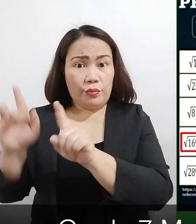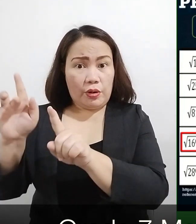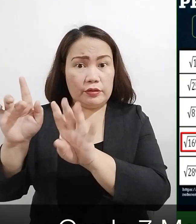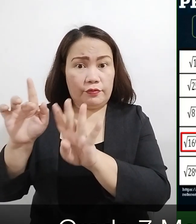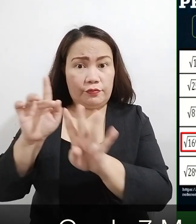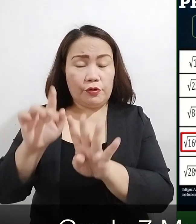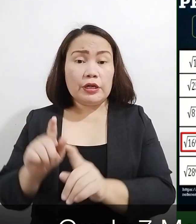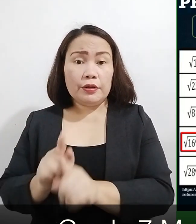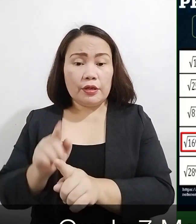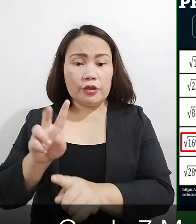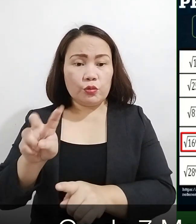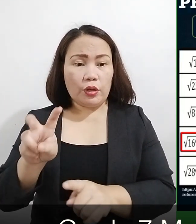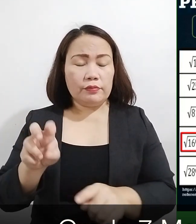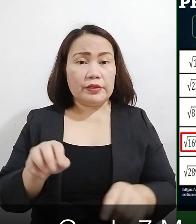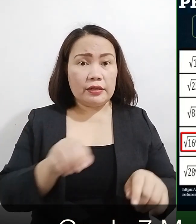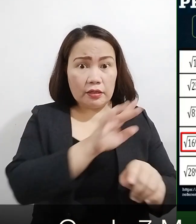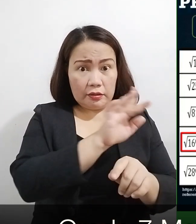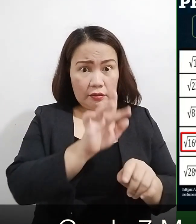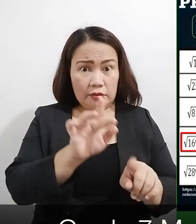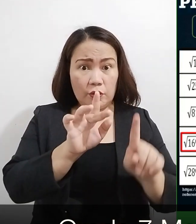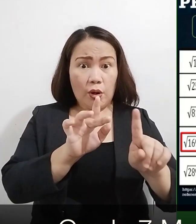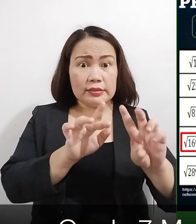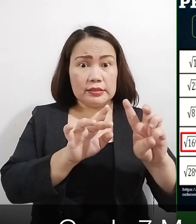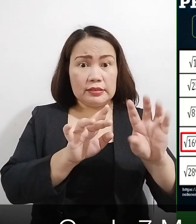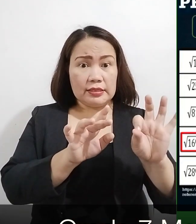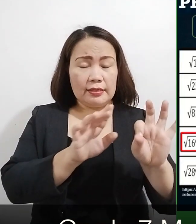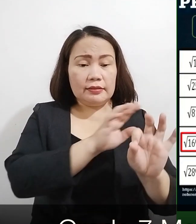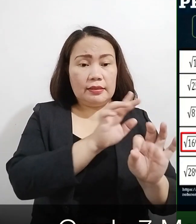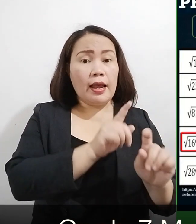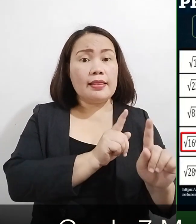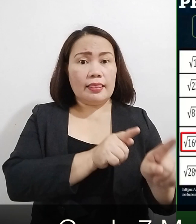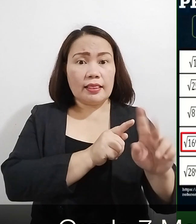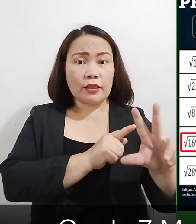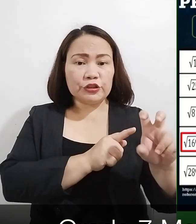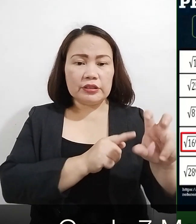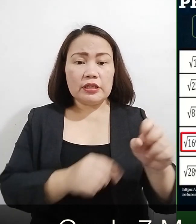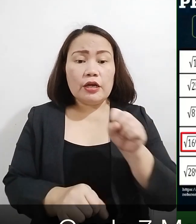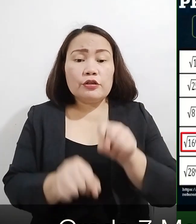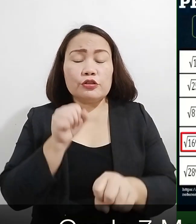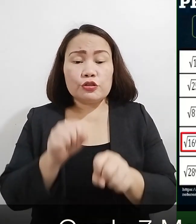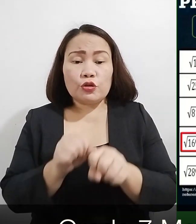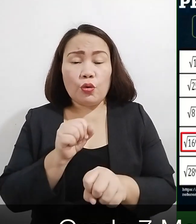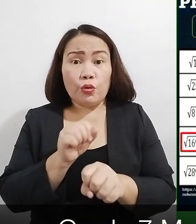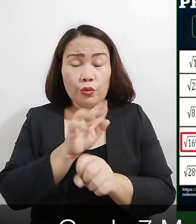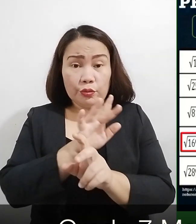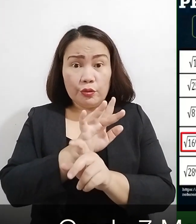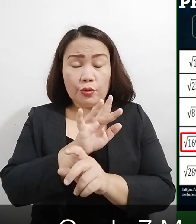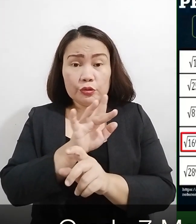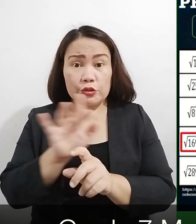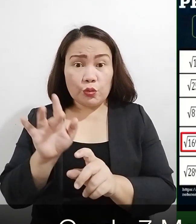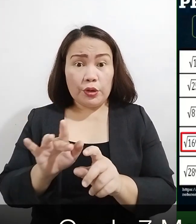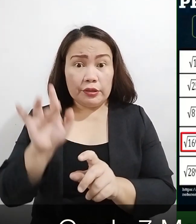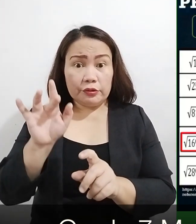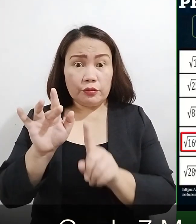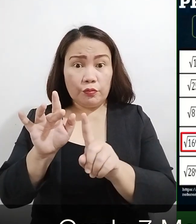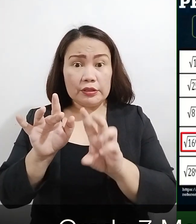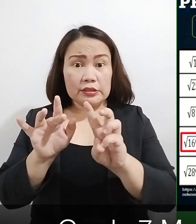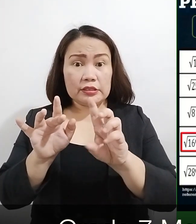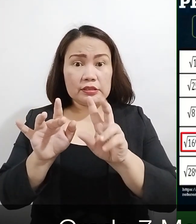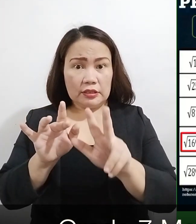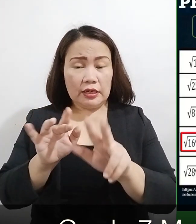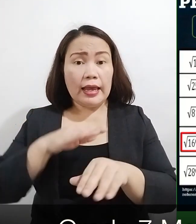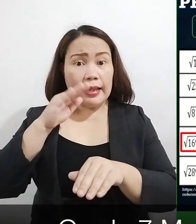144, that is 12. And then square root of 169, that is 13. So, therefore, square root of